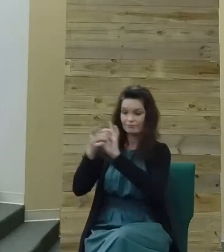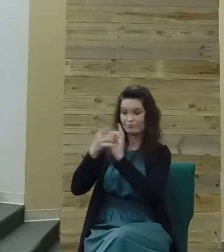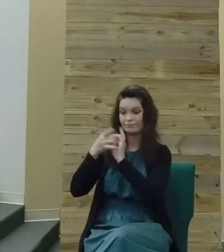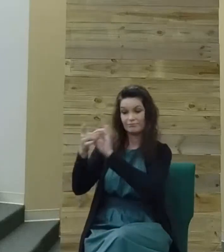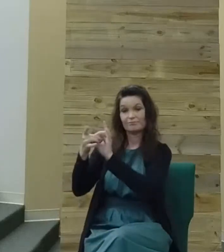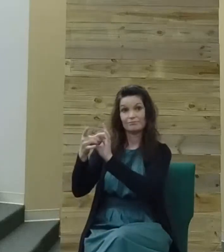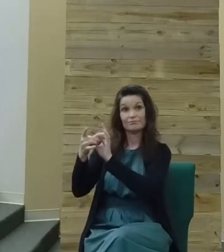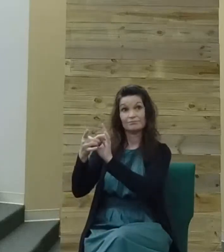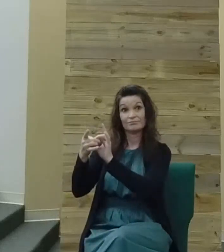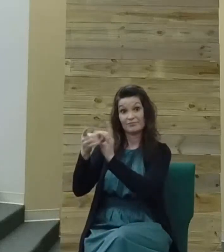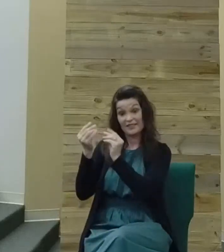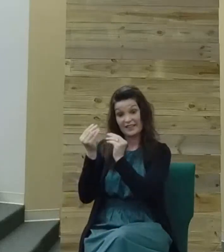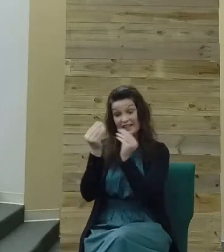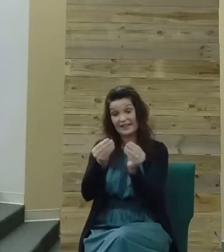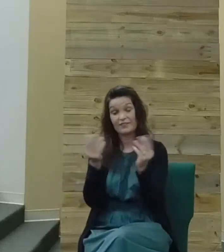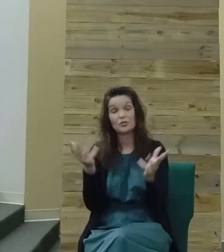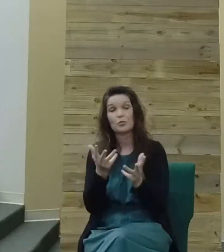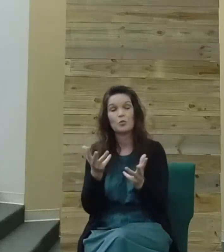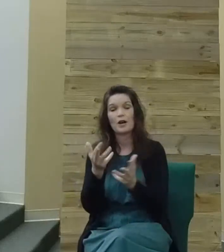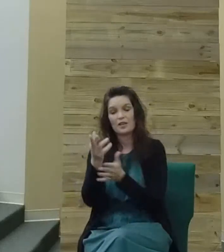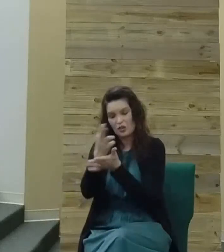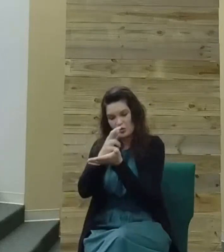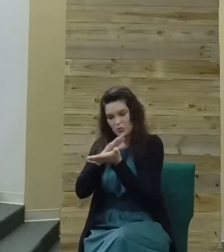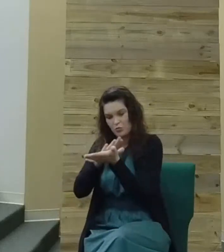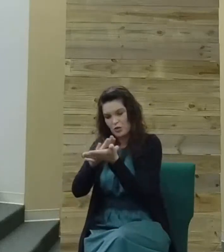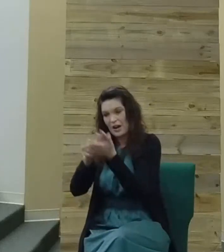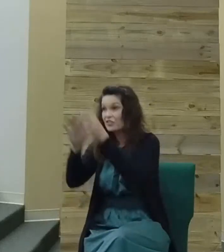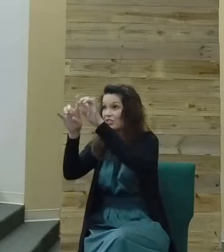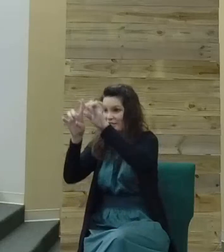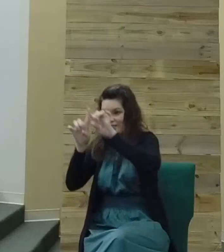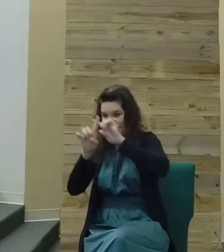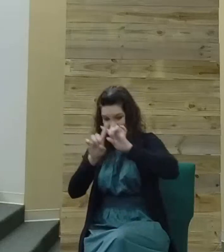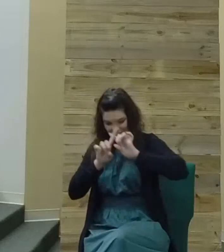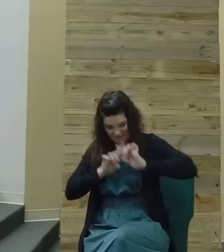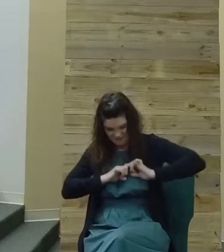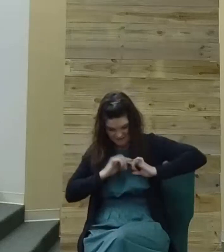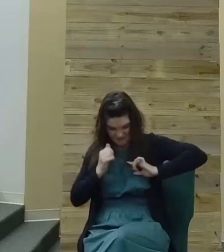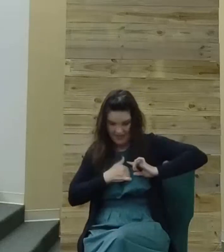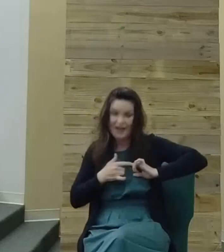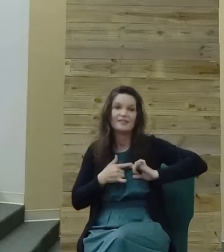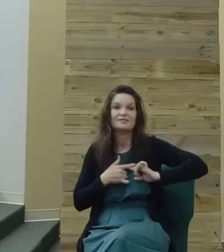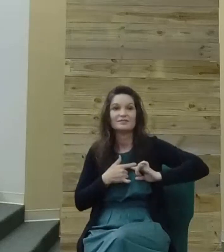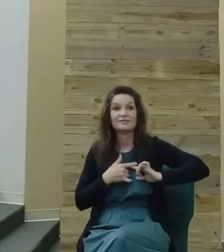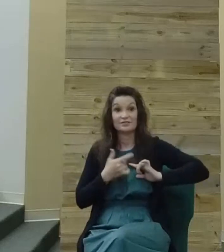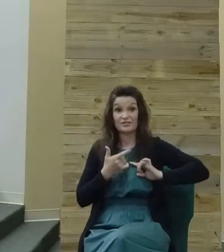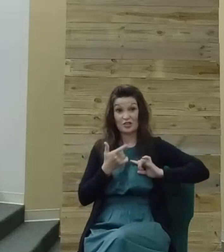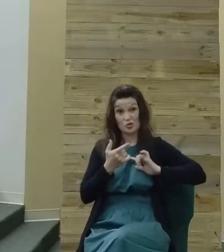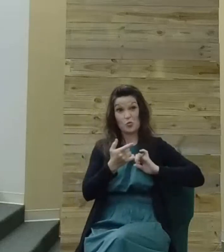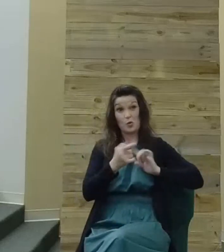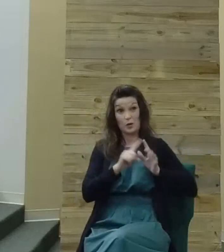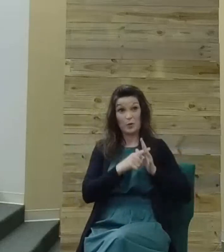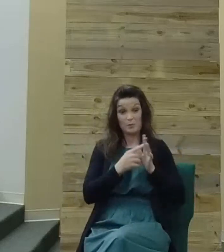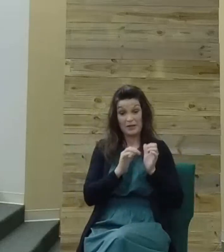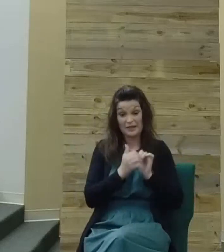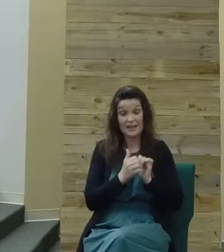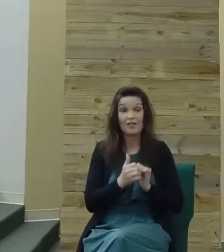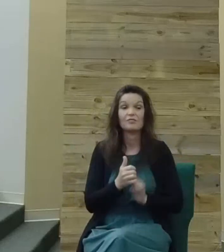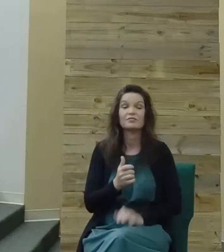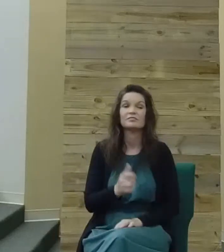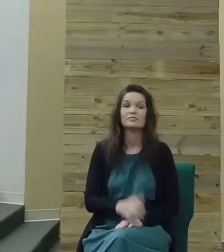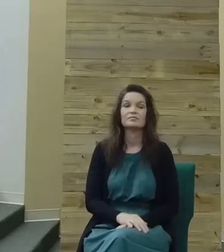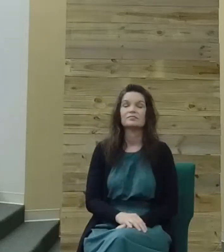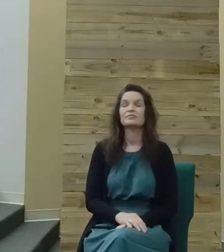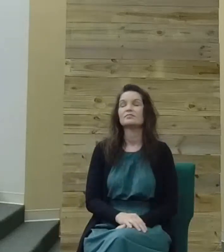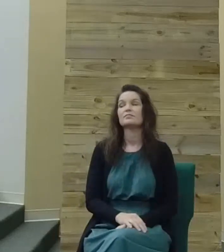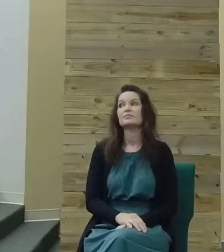you to himself, he also gives you the righteousness of Christ. Verse 21 begins, we've read it.